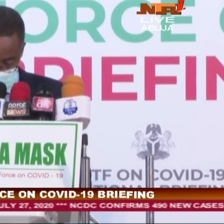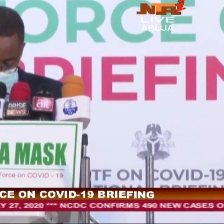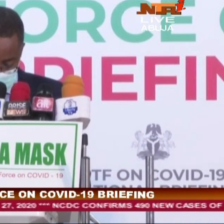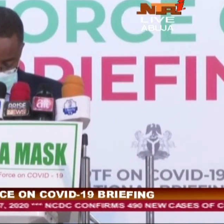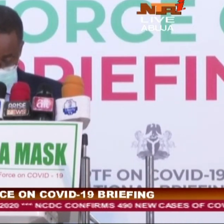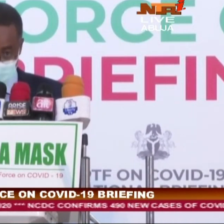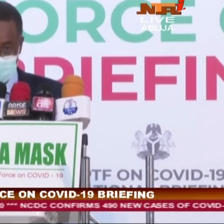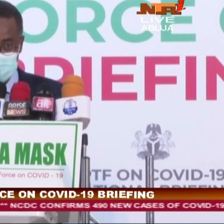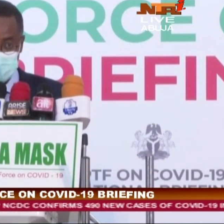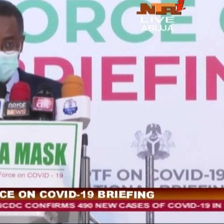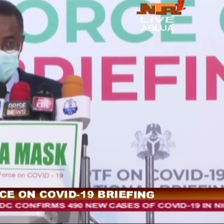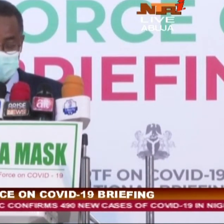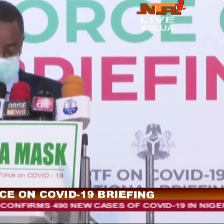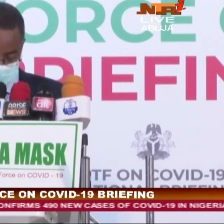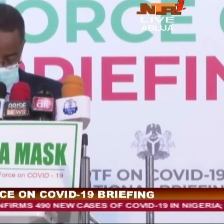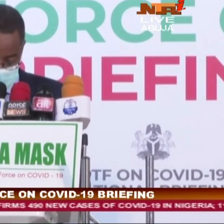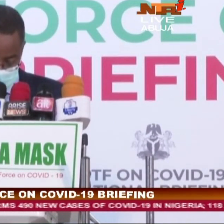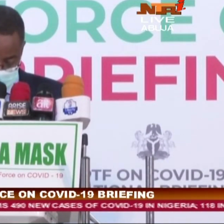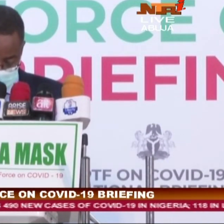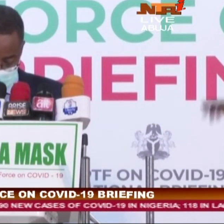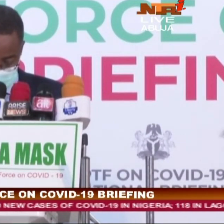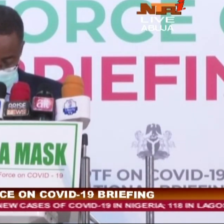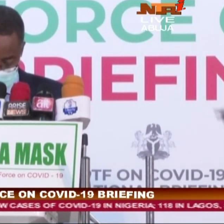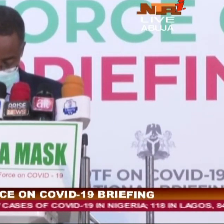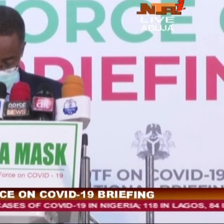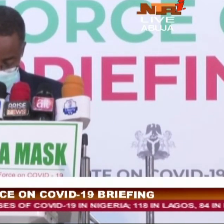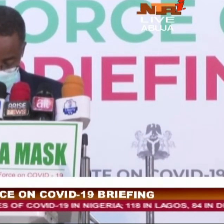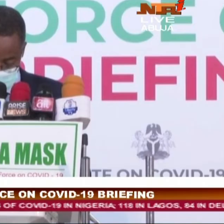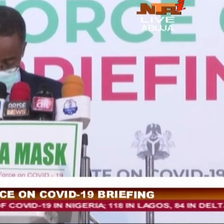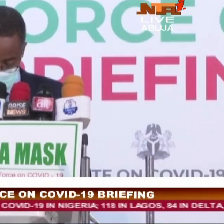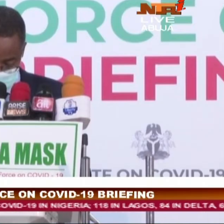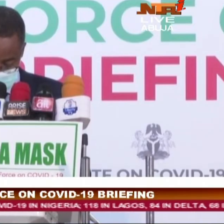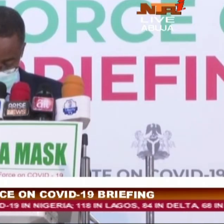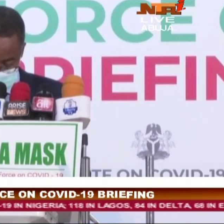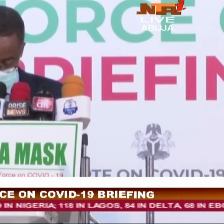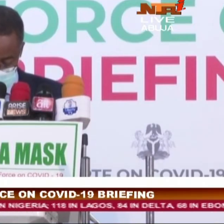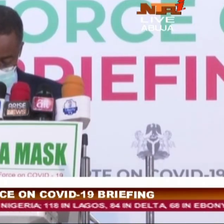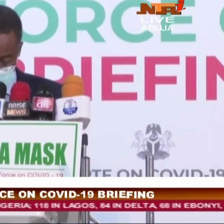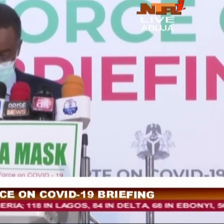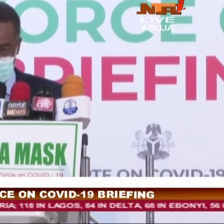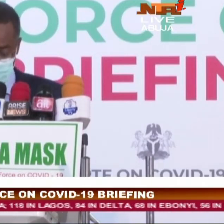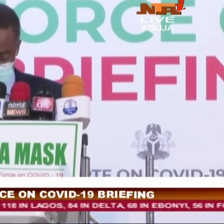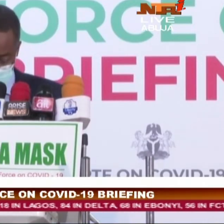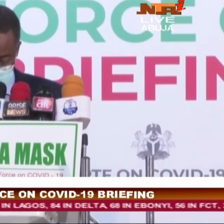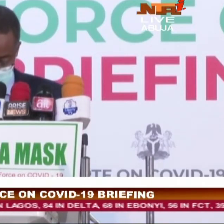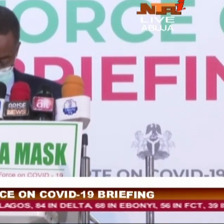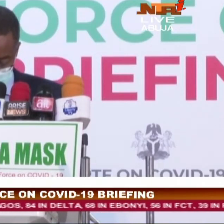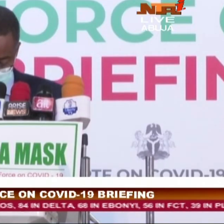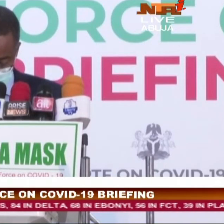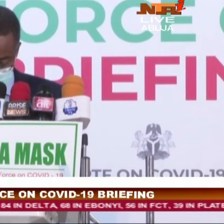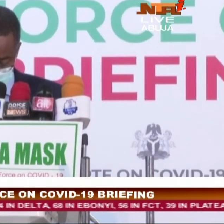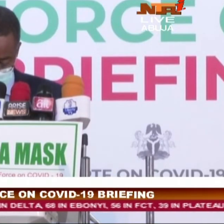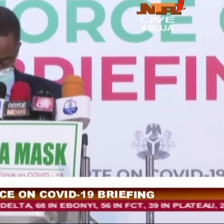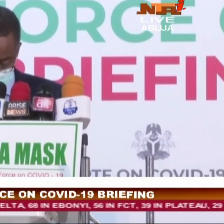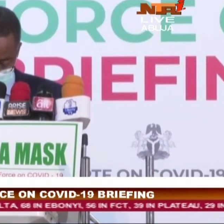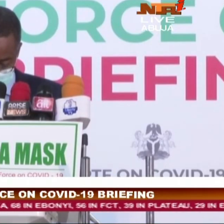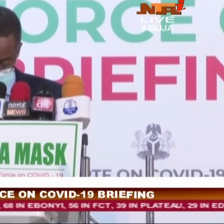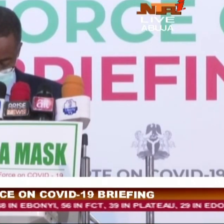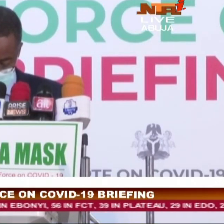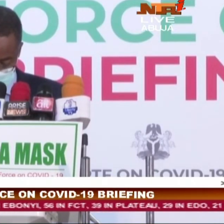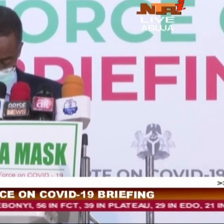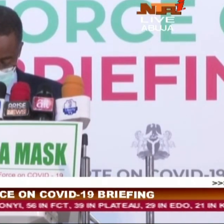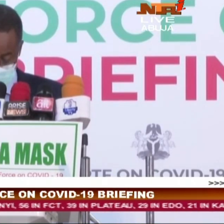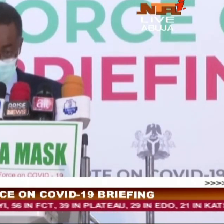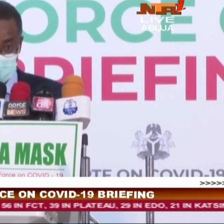For educational activities, daycare and primary schools, all daycares and